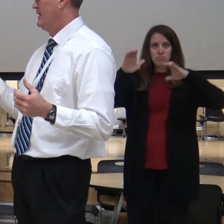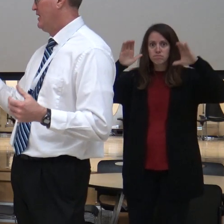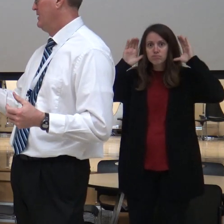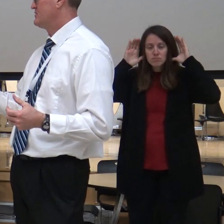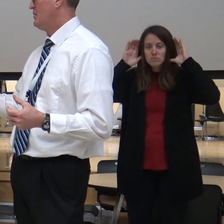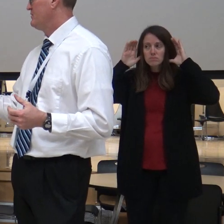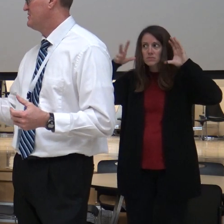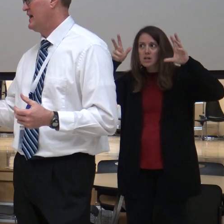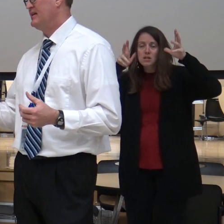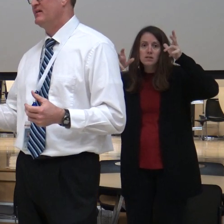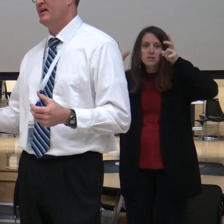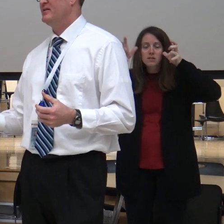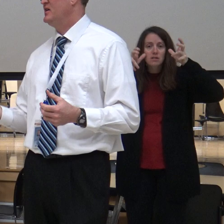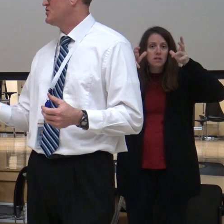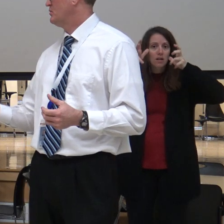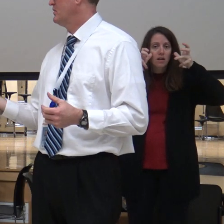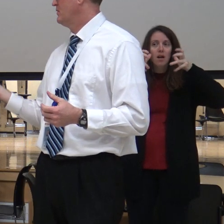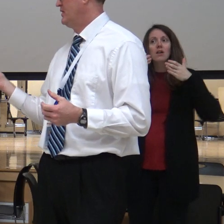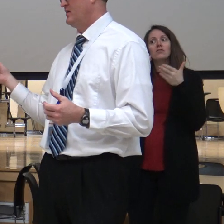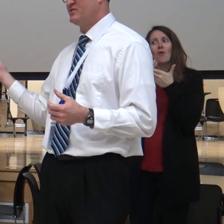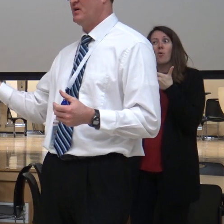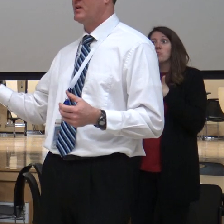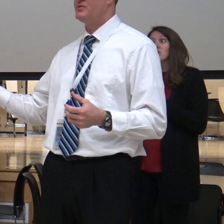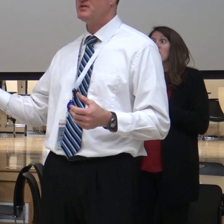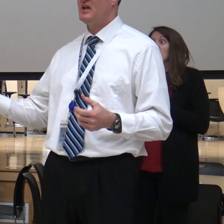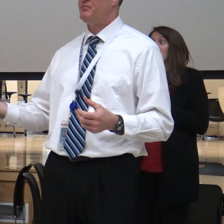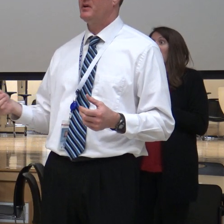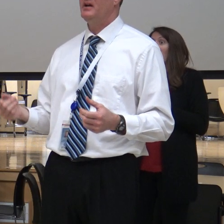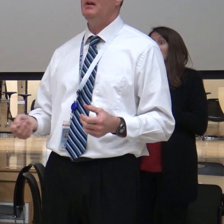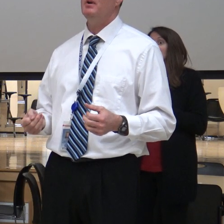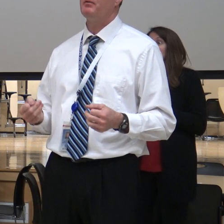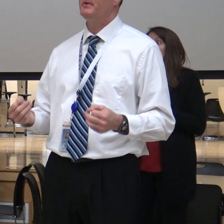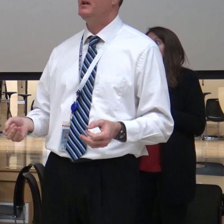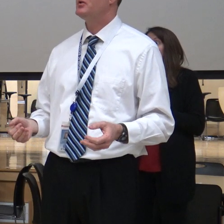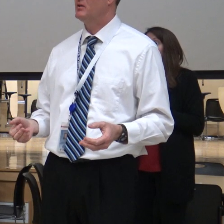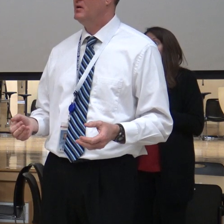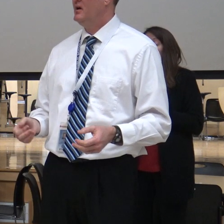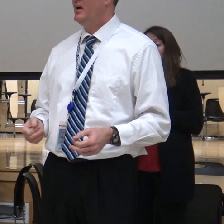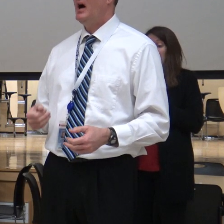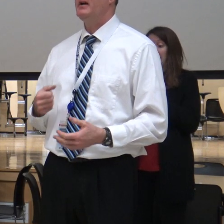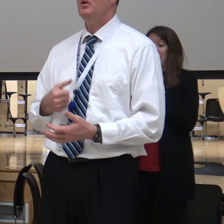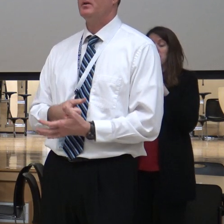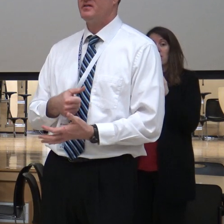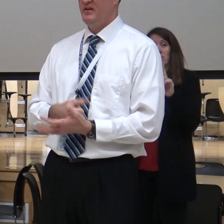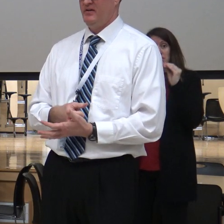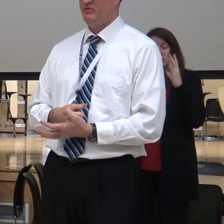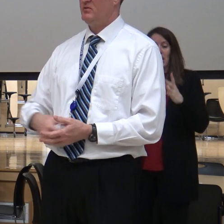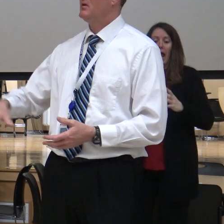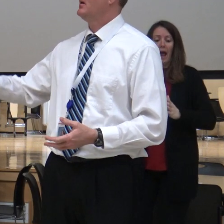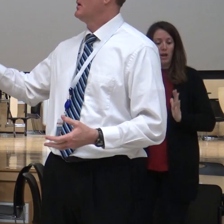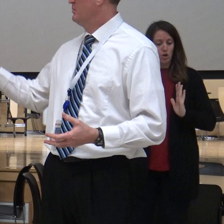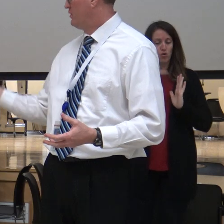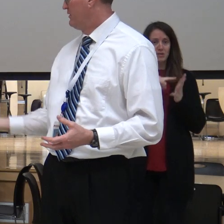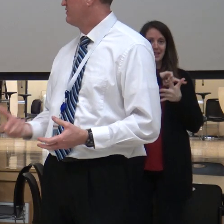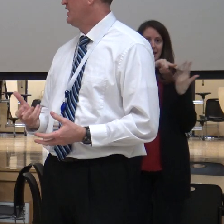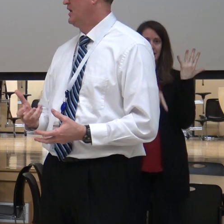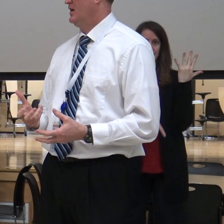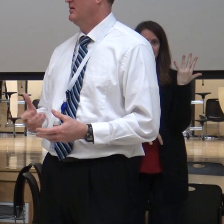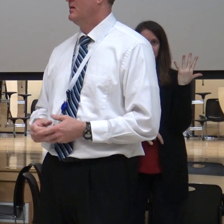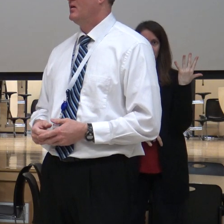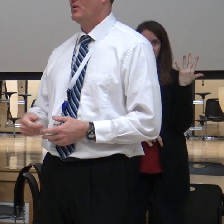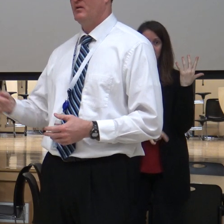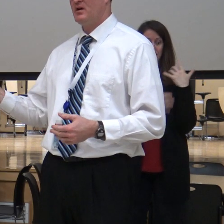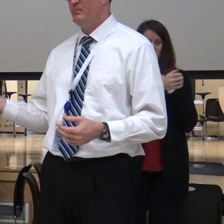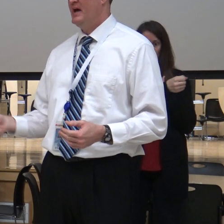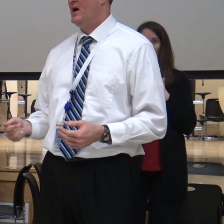And it's almost daily that a teacher, our counseling staff will get an email from a teacher, I noticed this, and you pull this kid